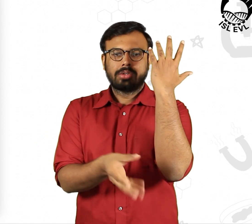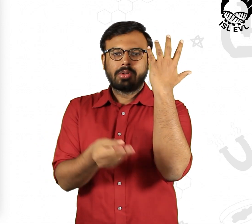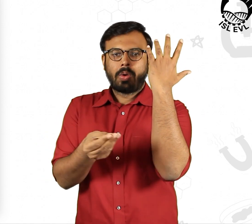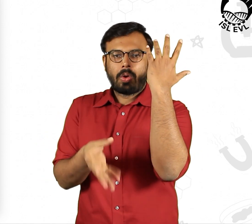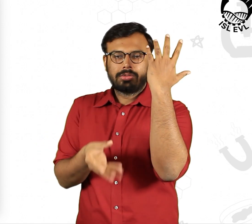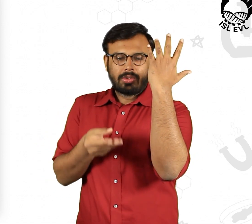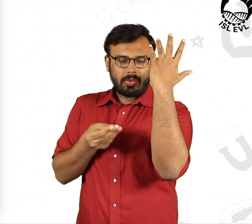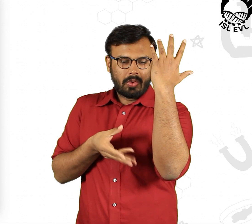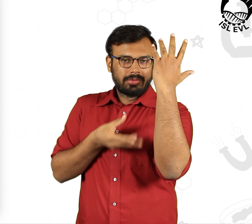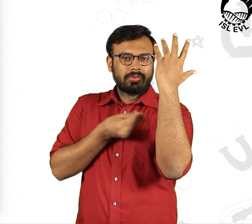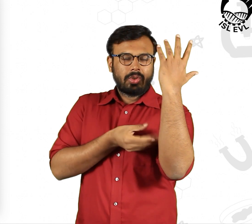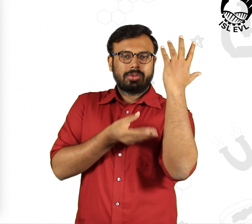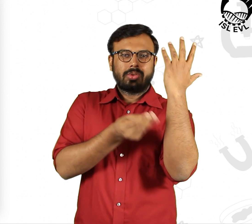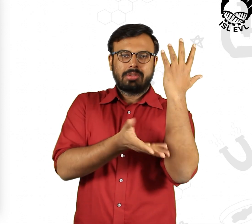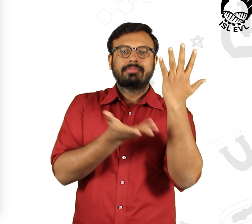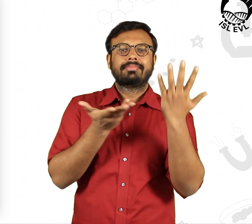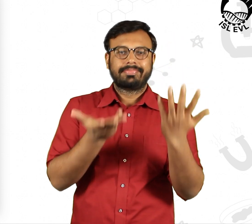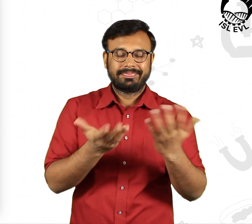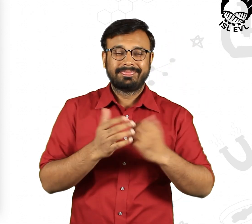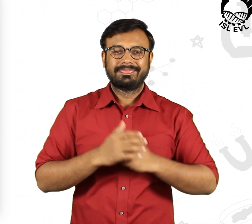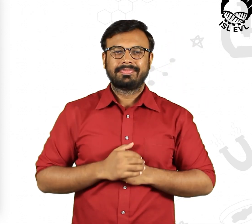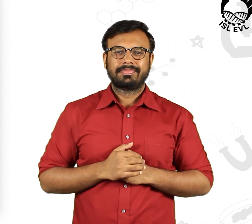and others lose out.